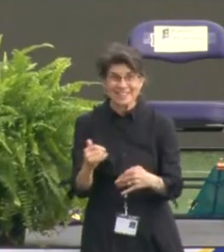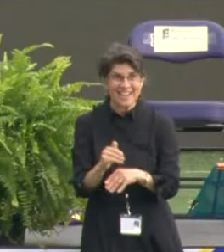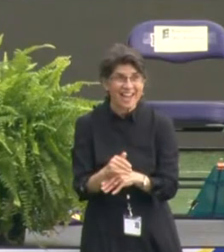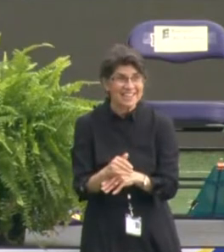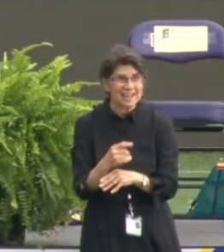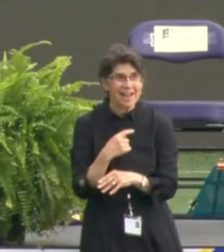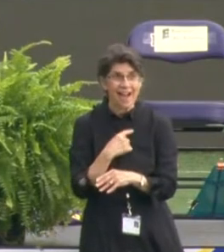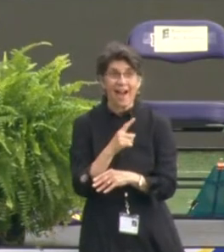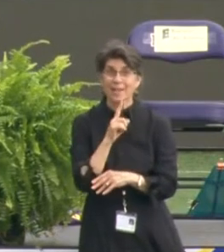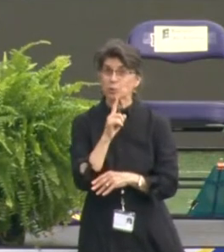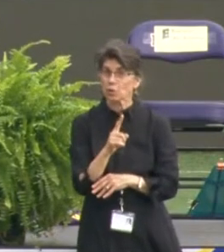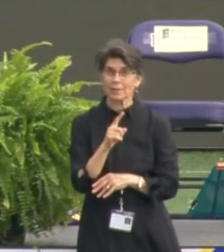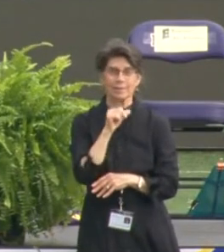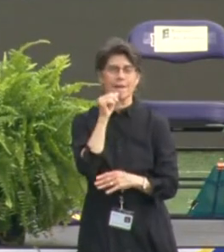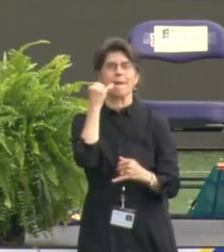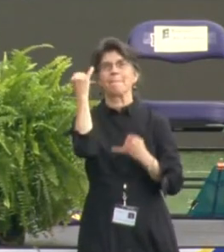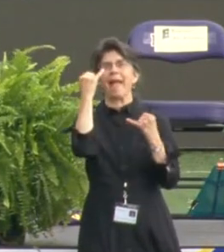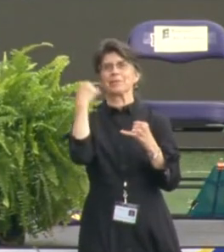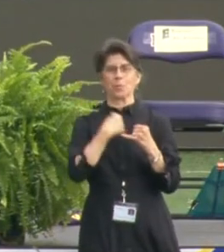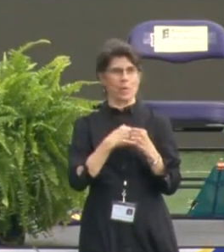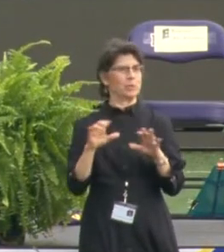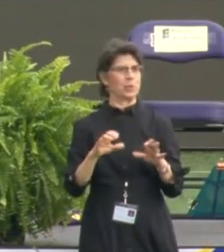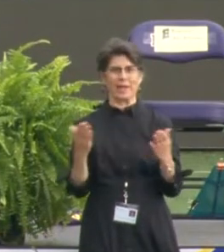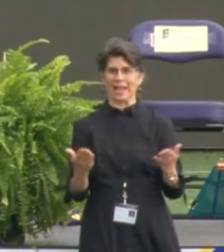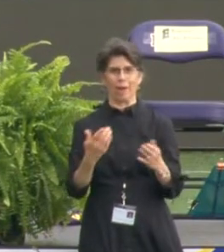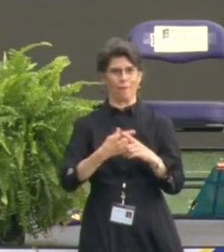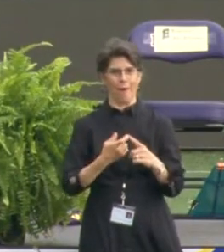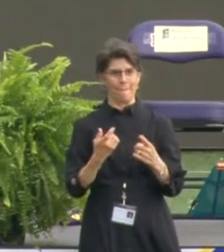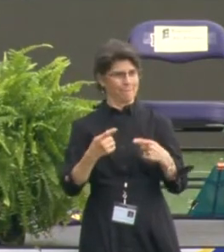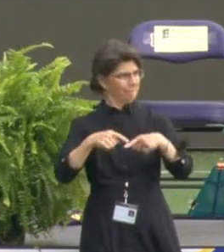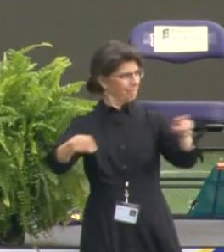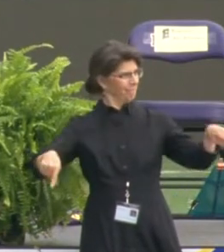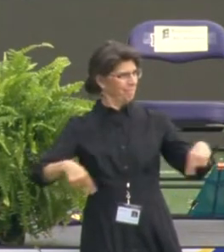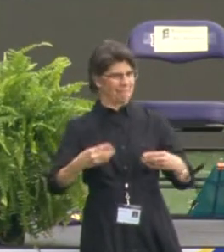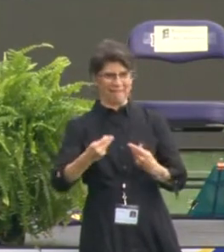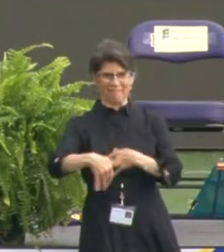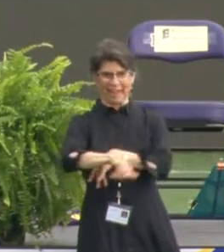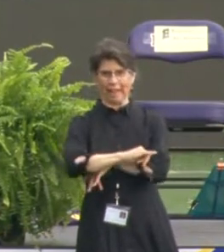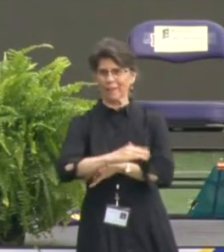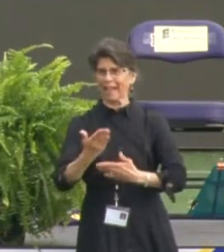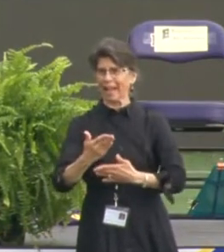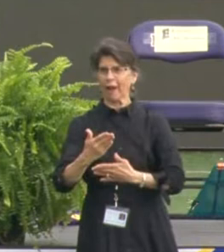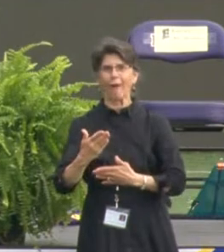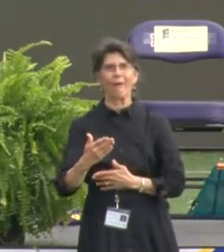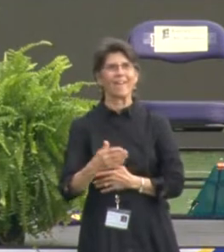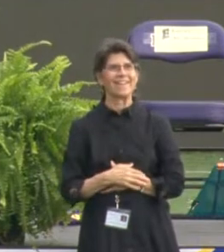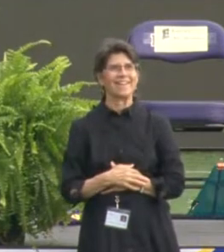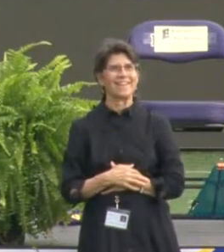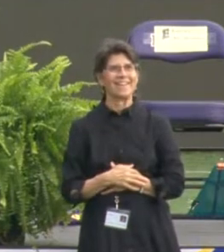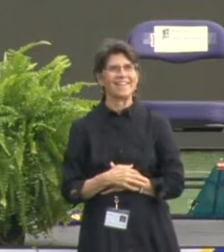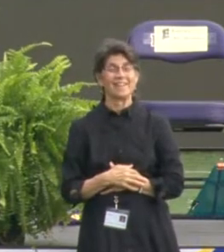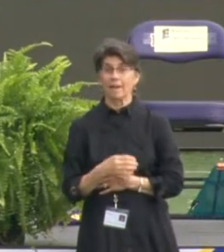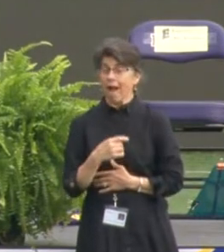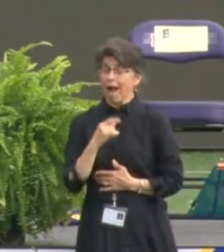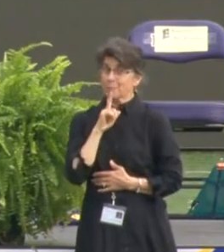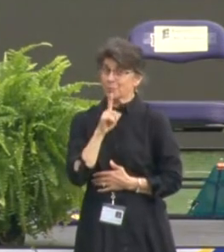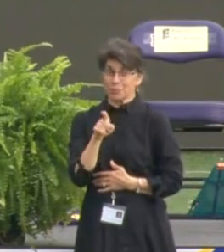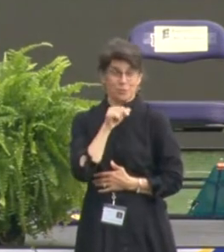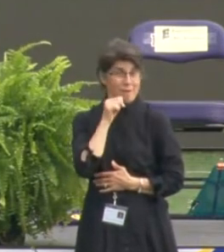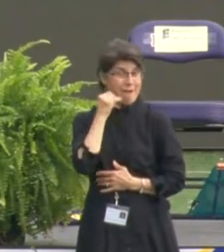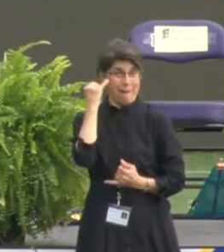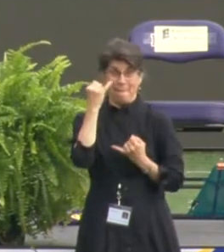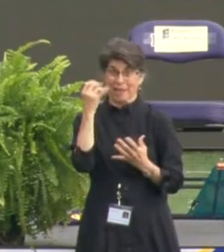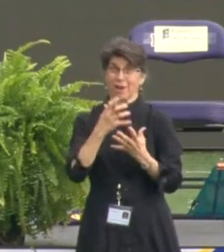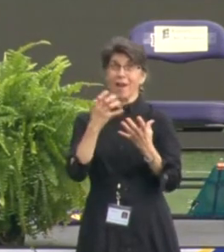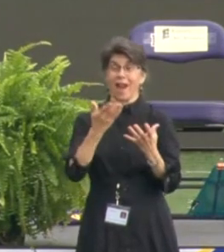And I'm certain that you did not imagine you would be doing that here from the field at Breeze Stevens. I'm certain that you did not imagine a lot of the things that